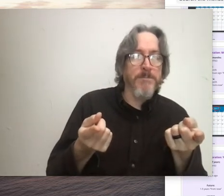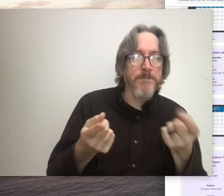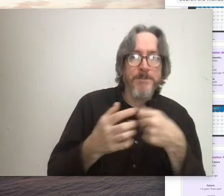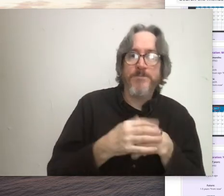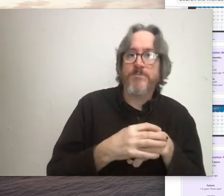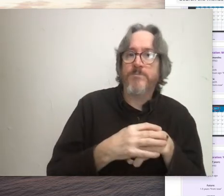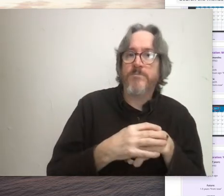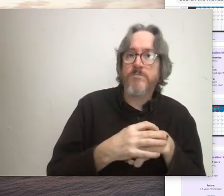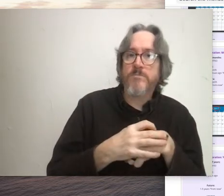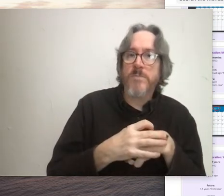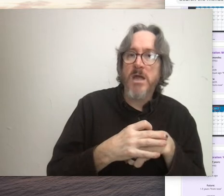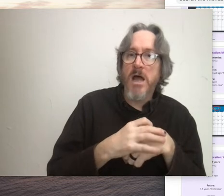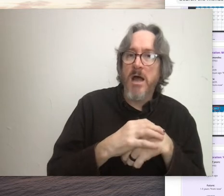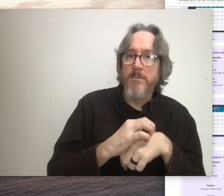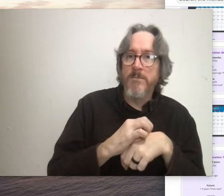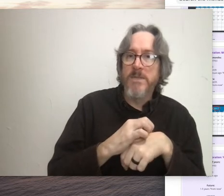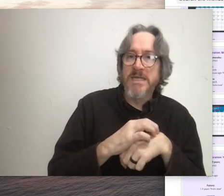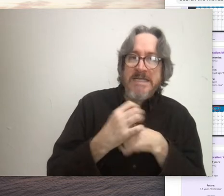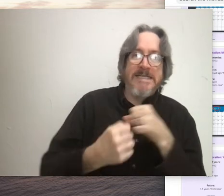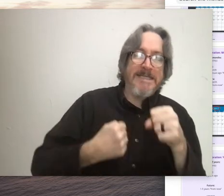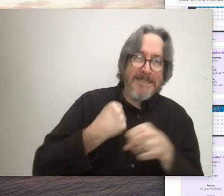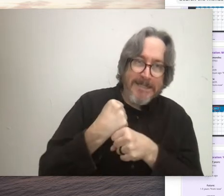amount of time.